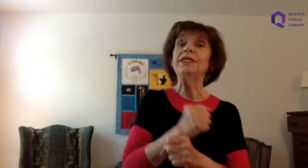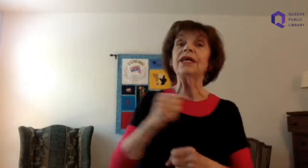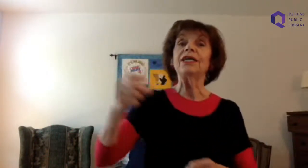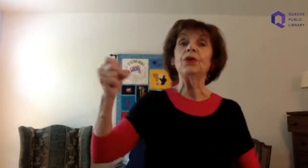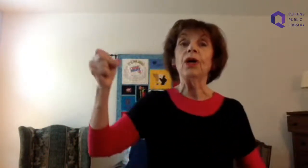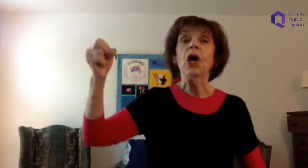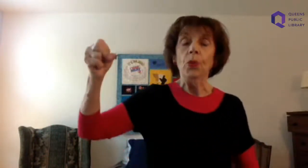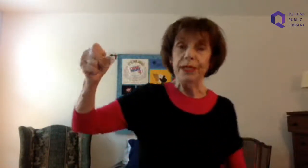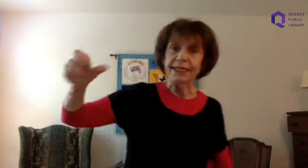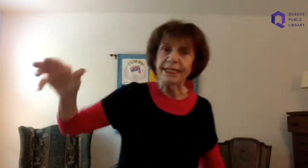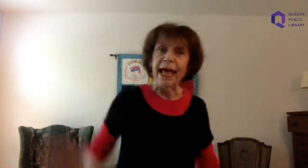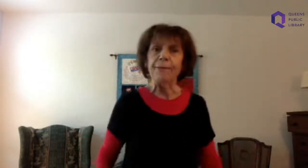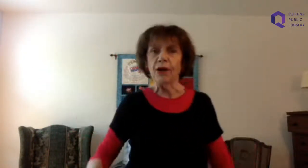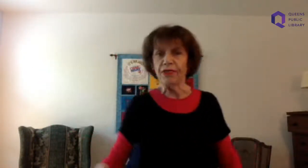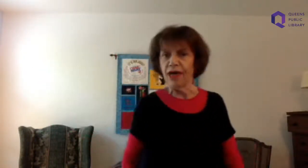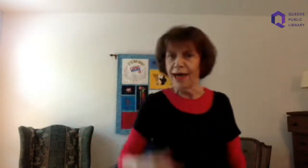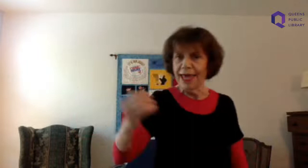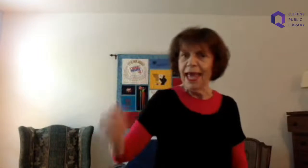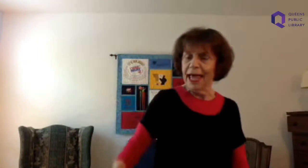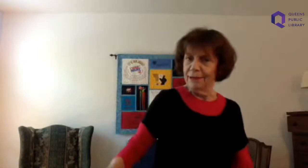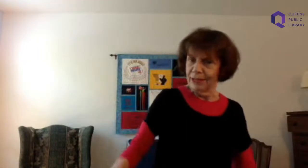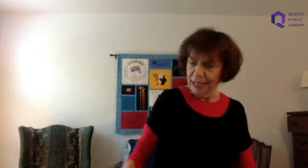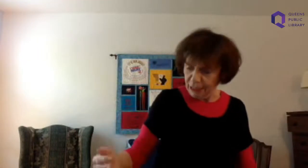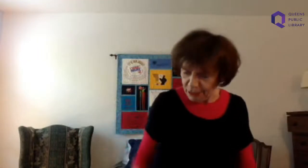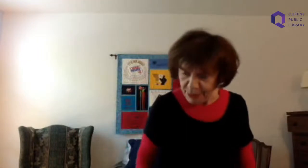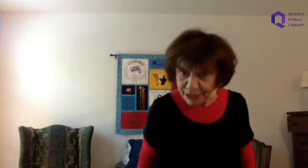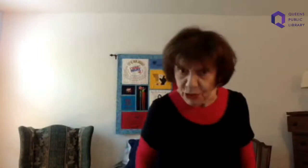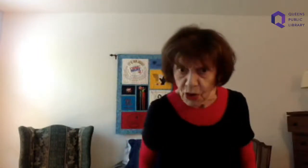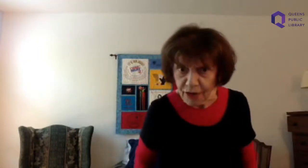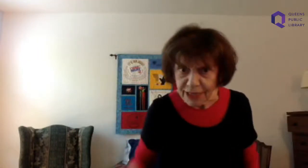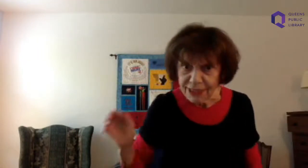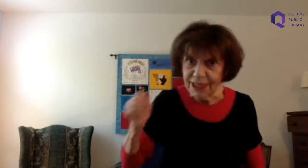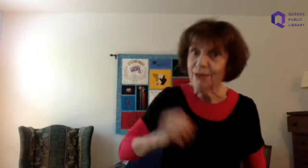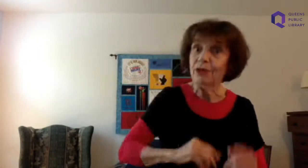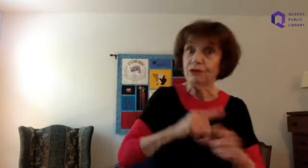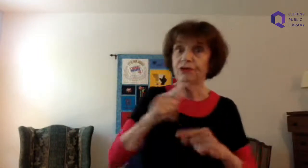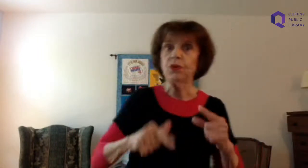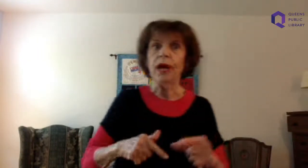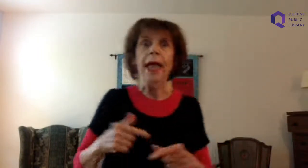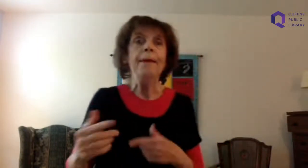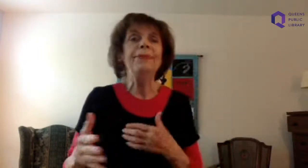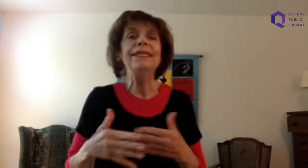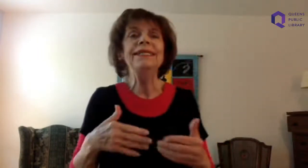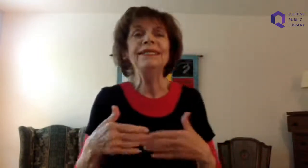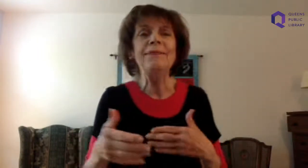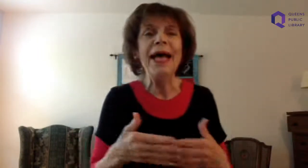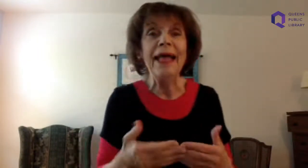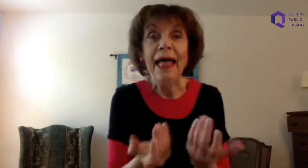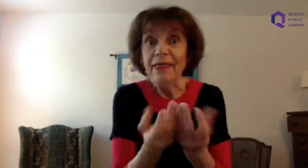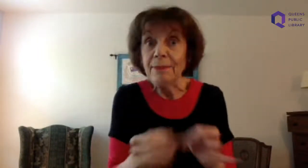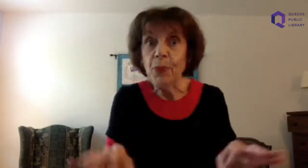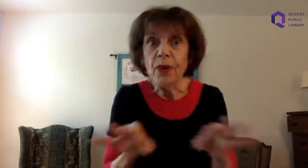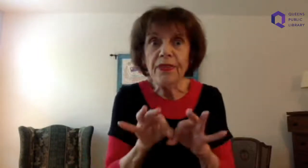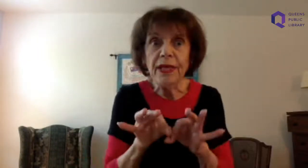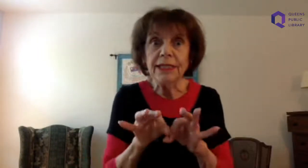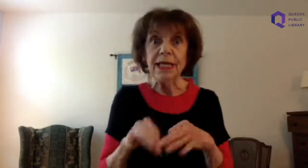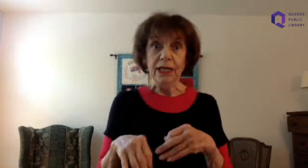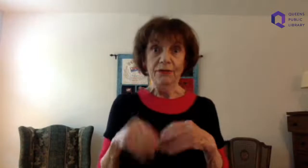we signed dog. We'd slap our thigh and I go, come on, dog. That's the sign we use for dog. But it doesn't matter. The important thing is for